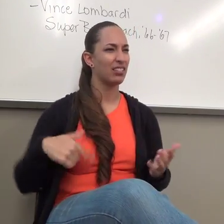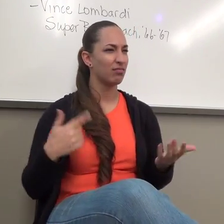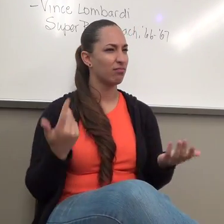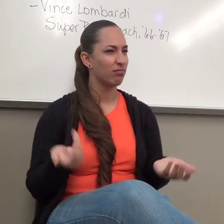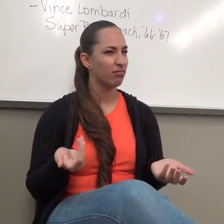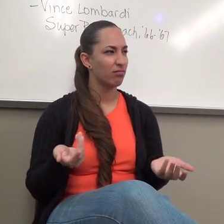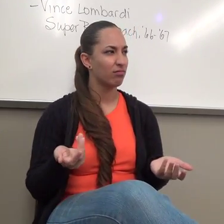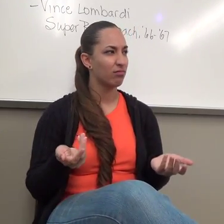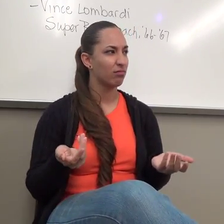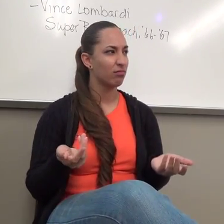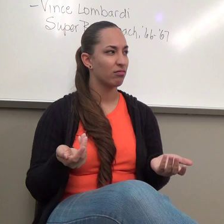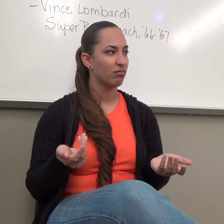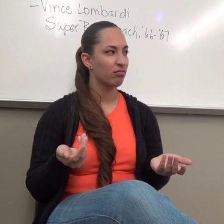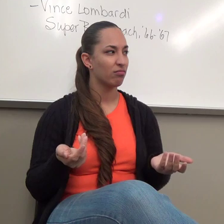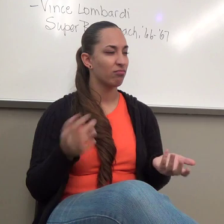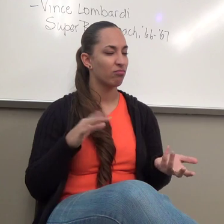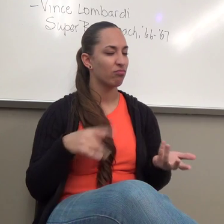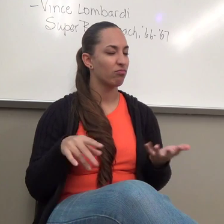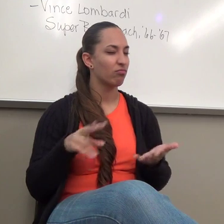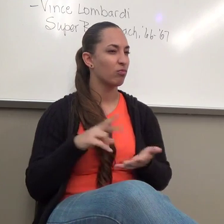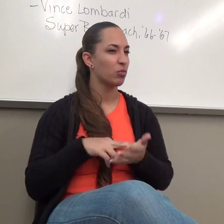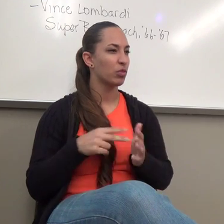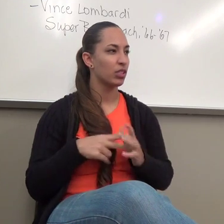What is that saying to you as a student?